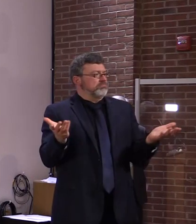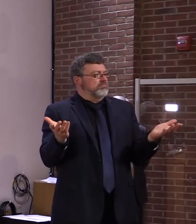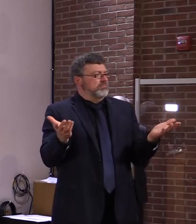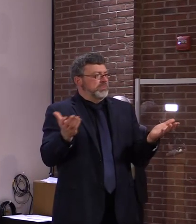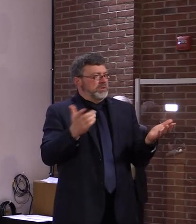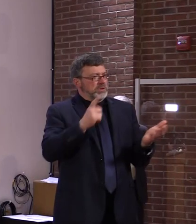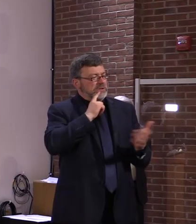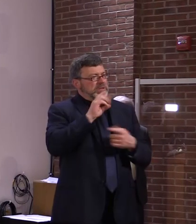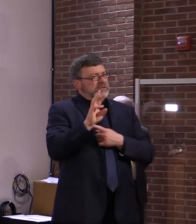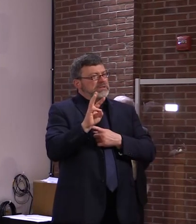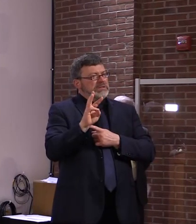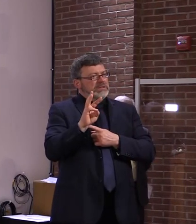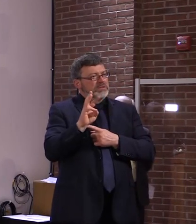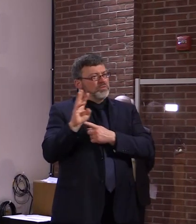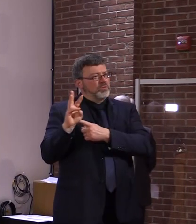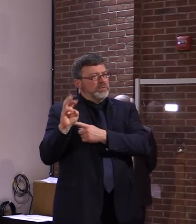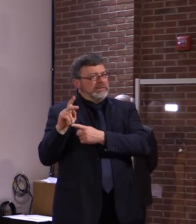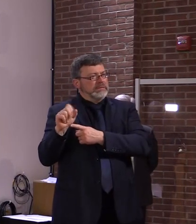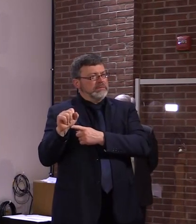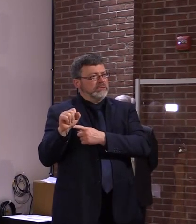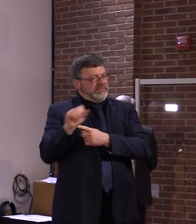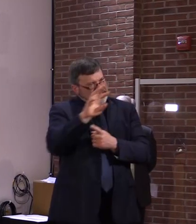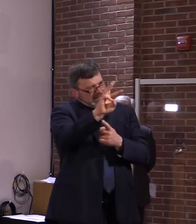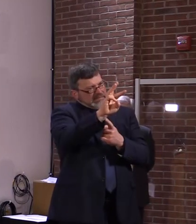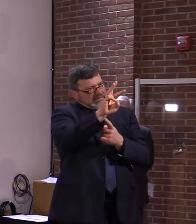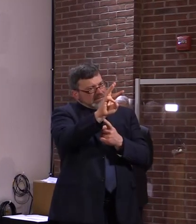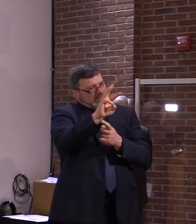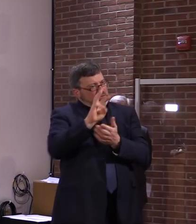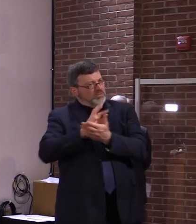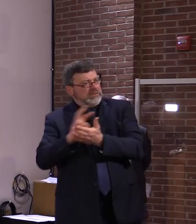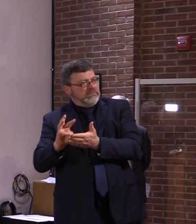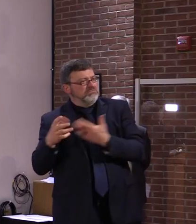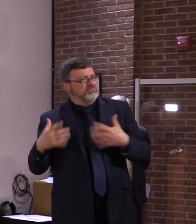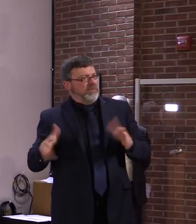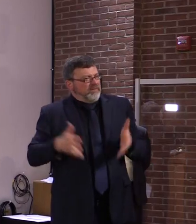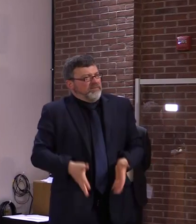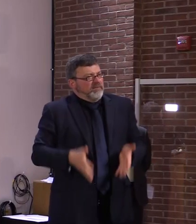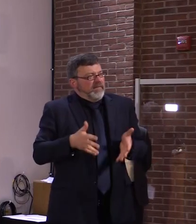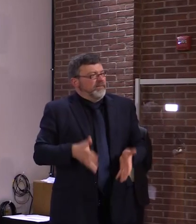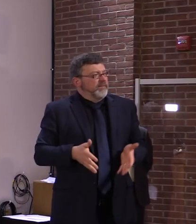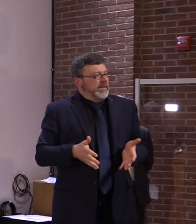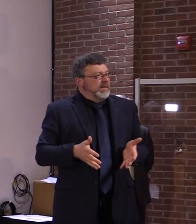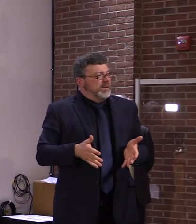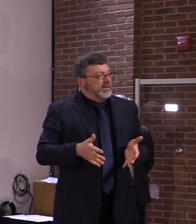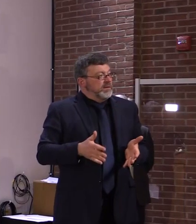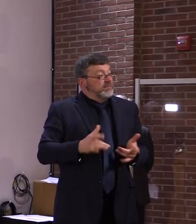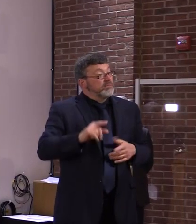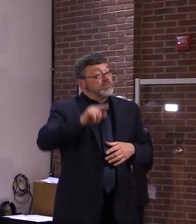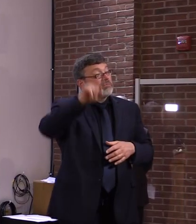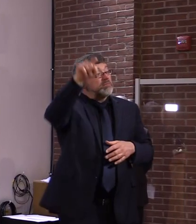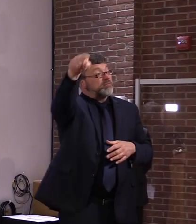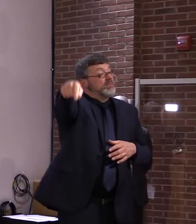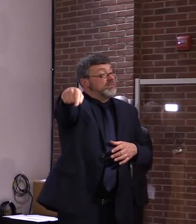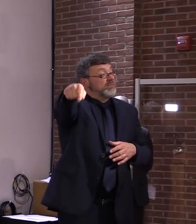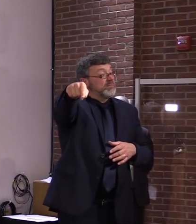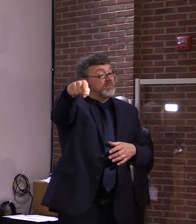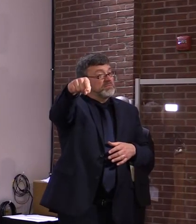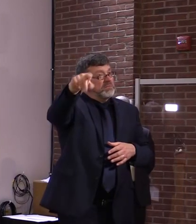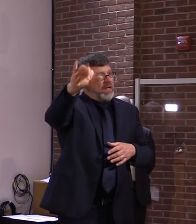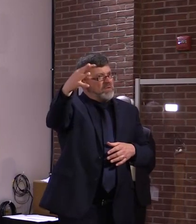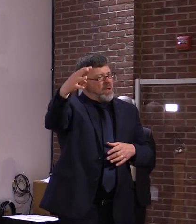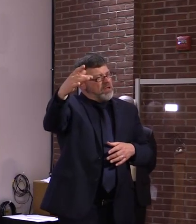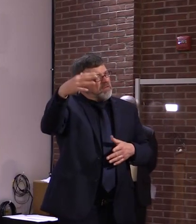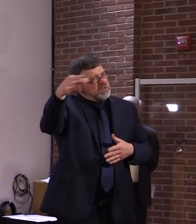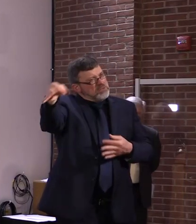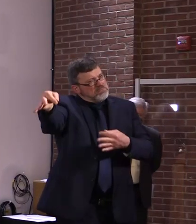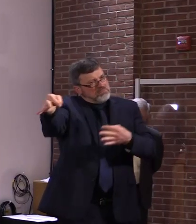and the 4th of July, when I expect by then, if not sooner, that we'll lift all restrictions at